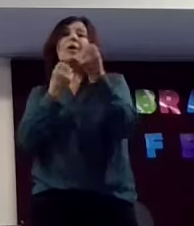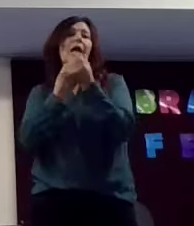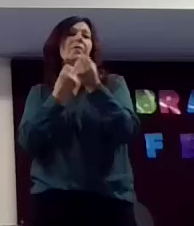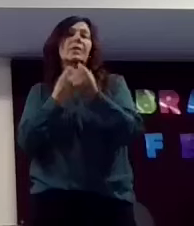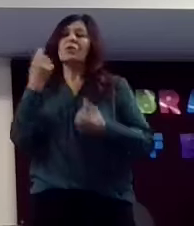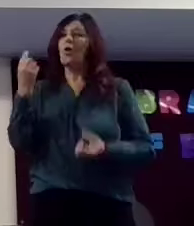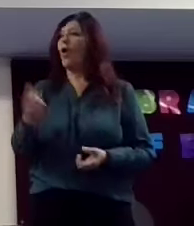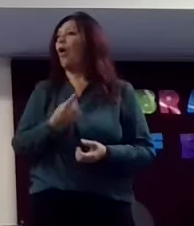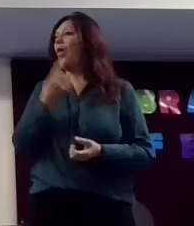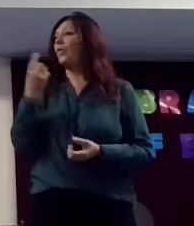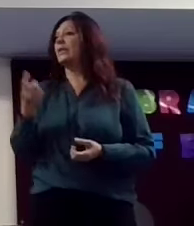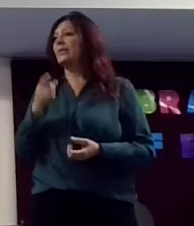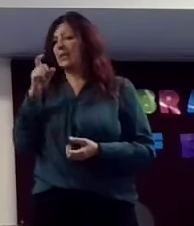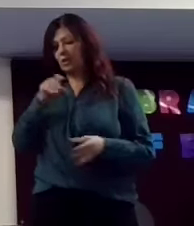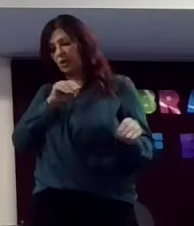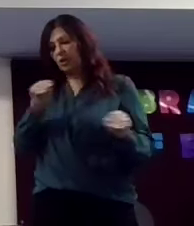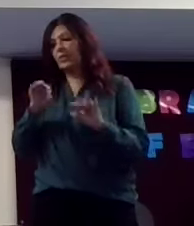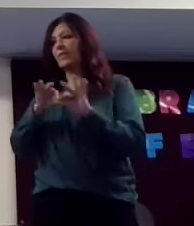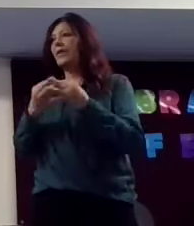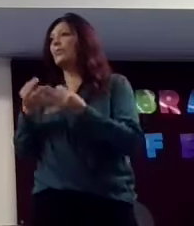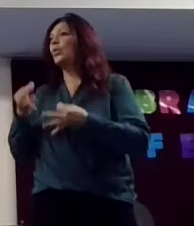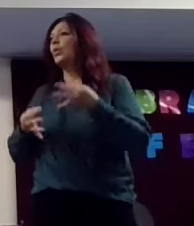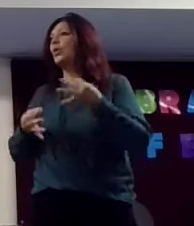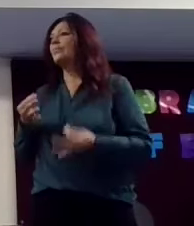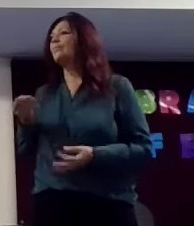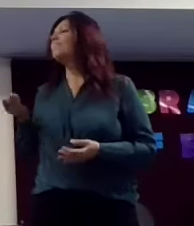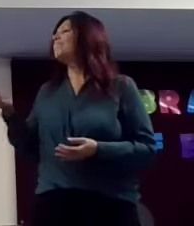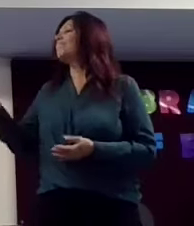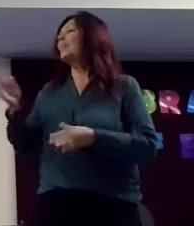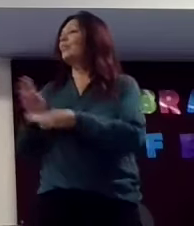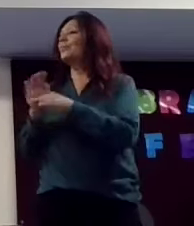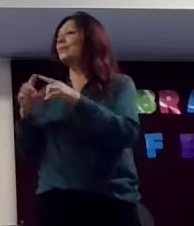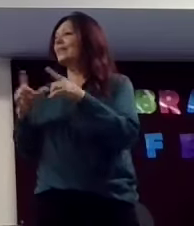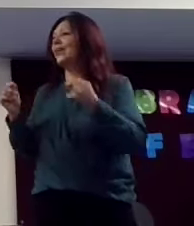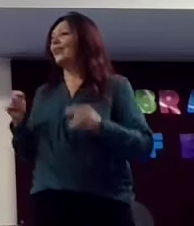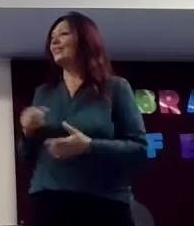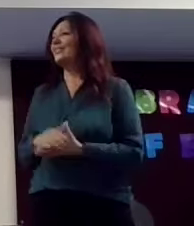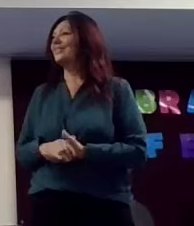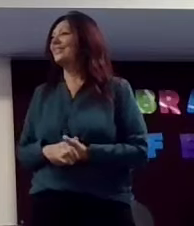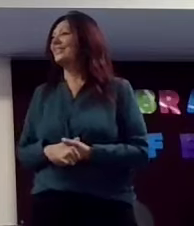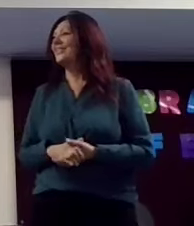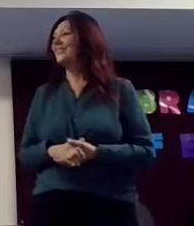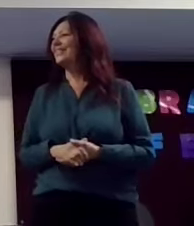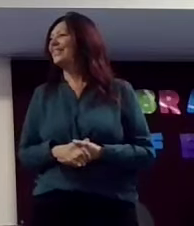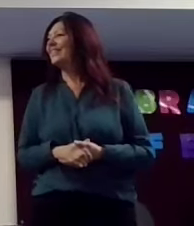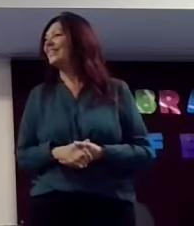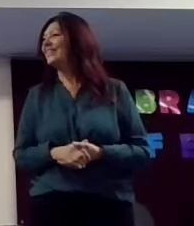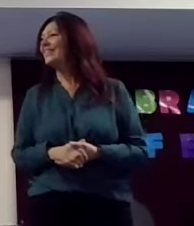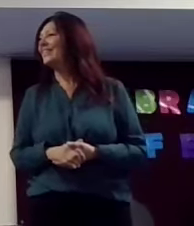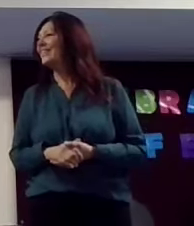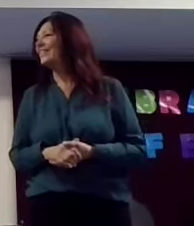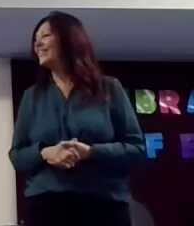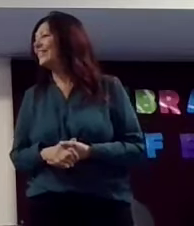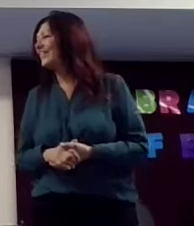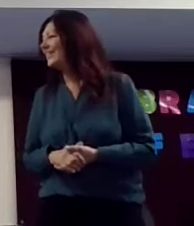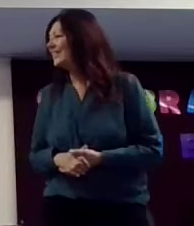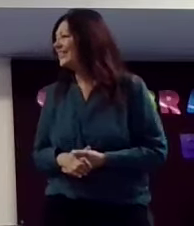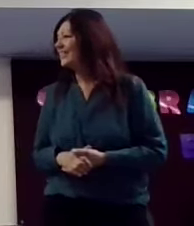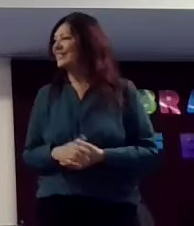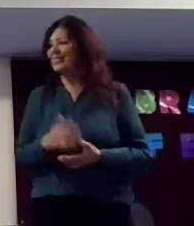the time, and I think it should move into family court. My business for you is sign all our Very good, thank